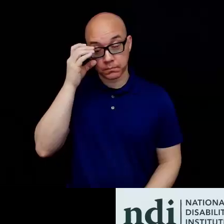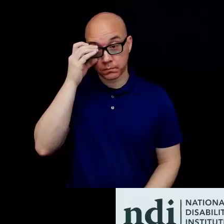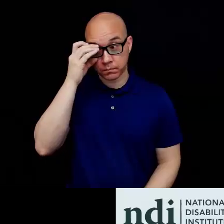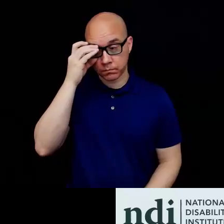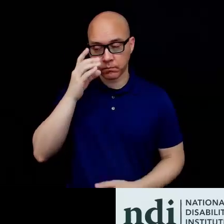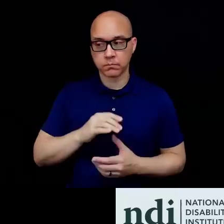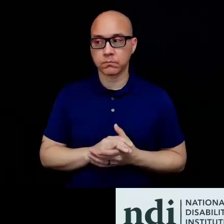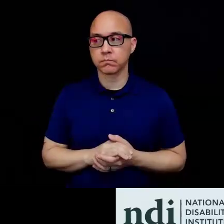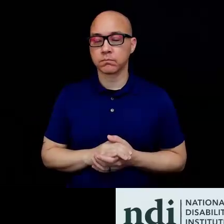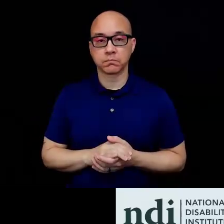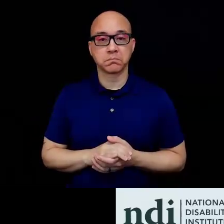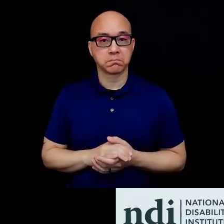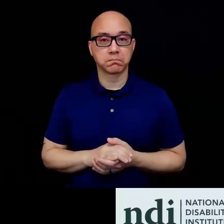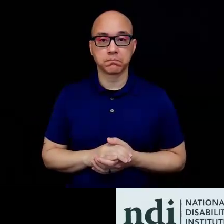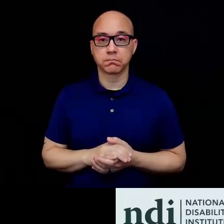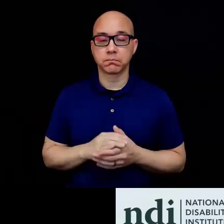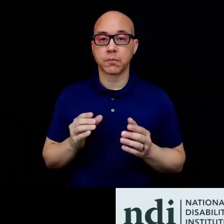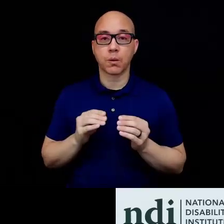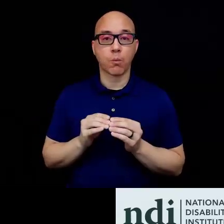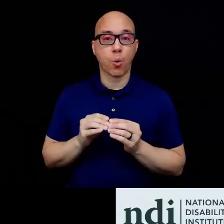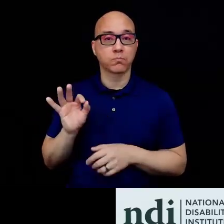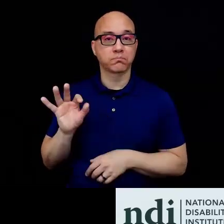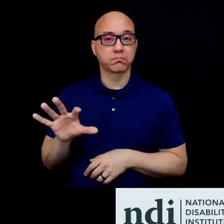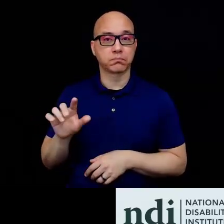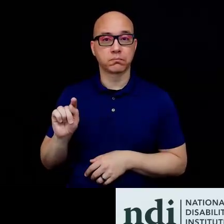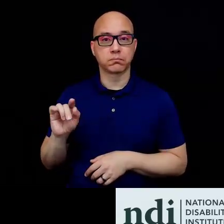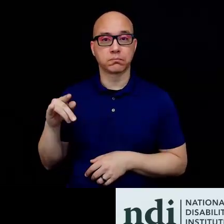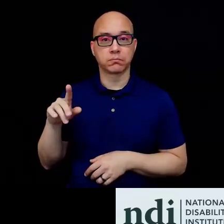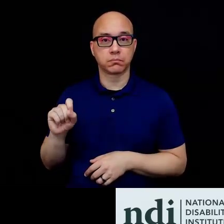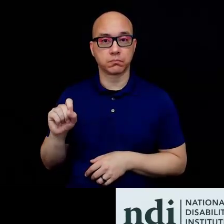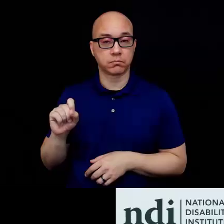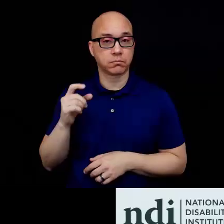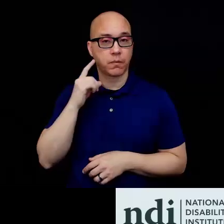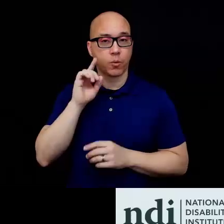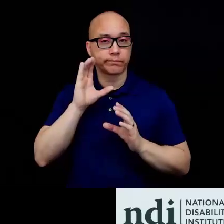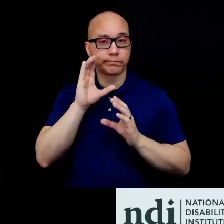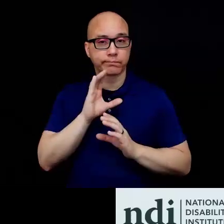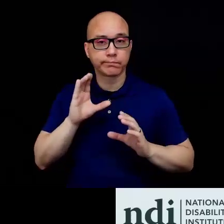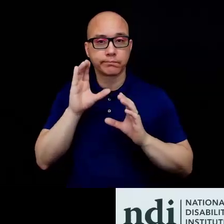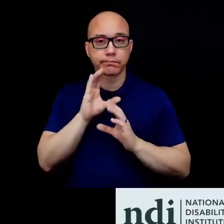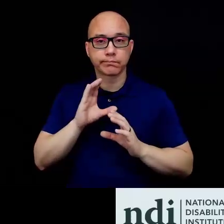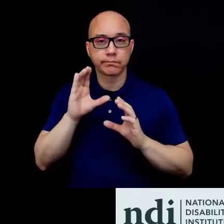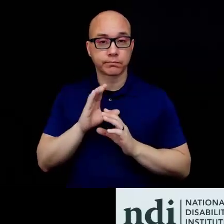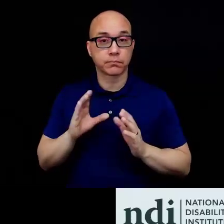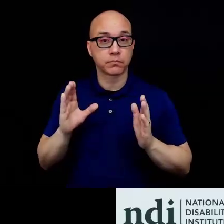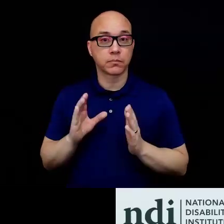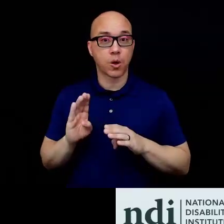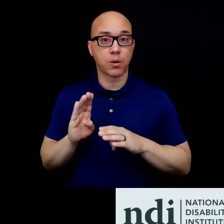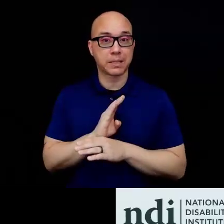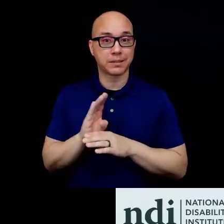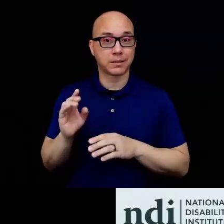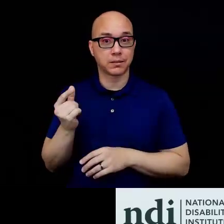And just some tips as you are doing your searches for small business grants is to set up a Google